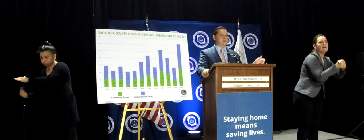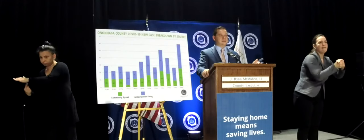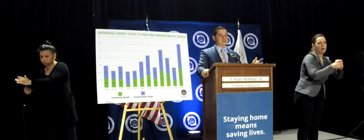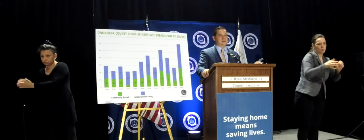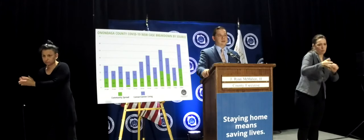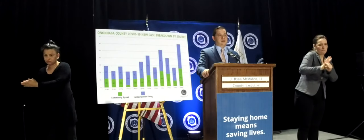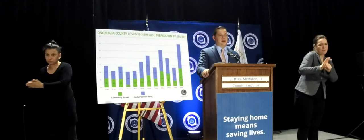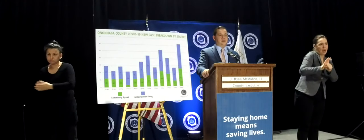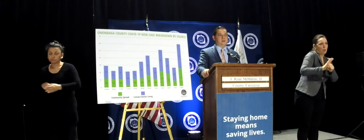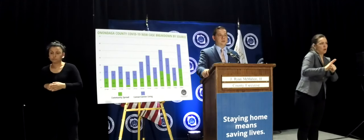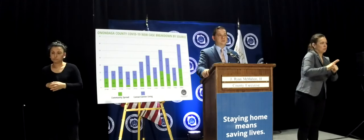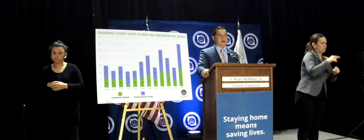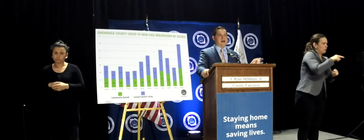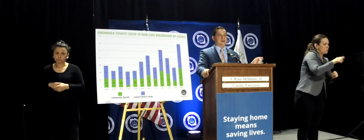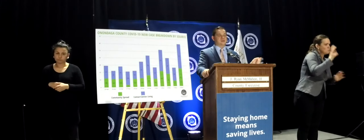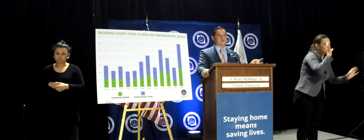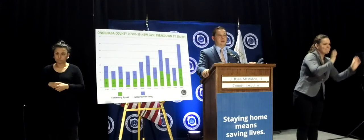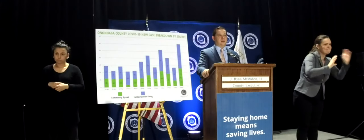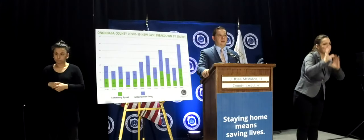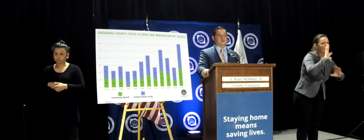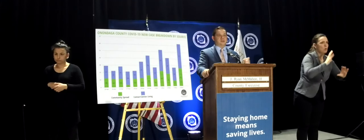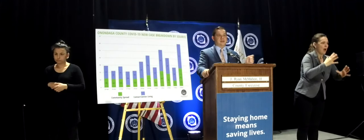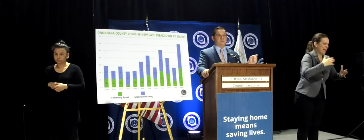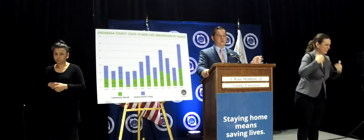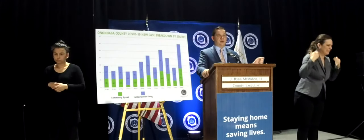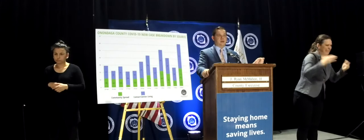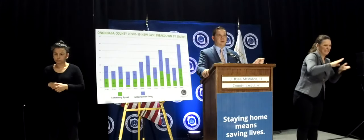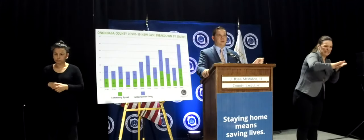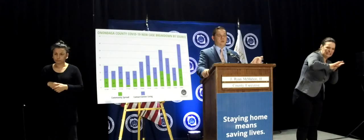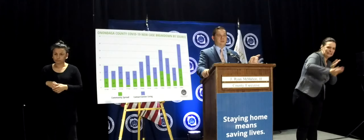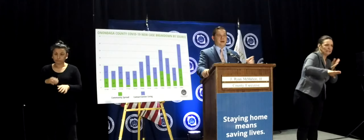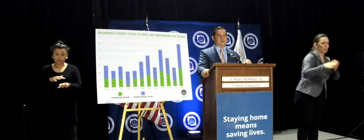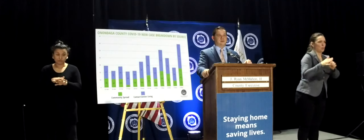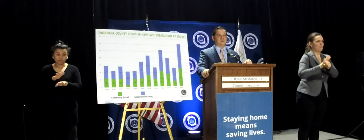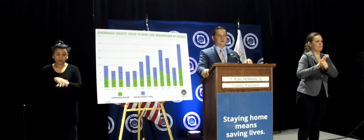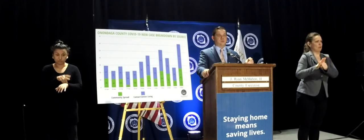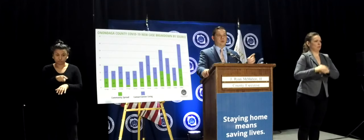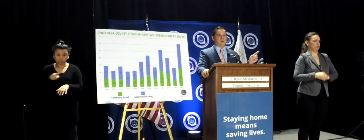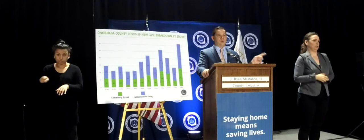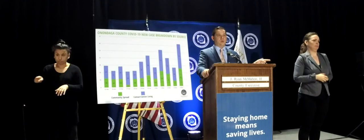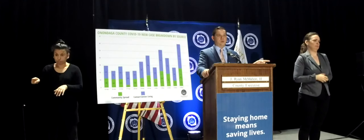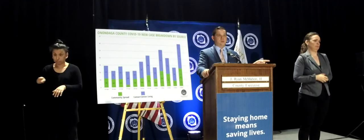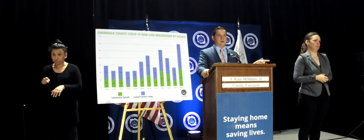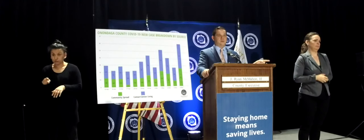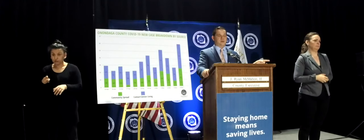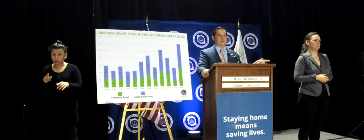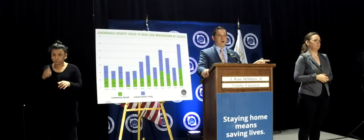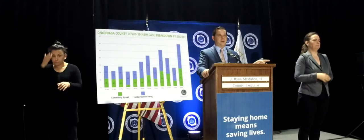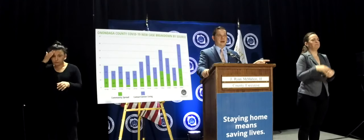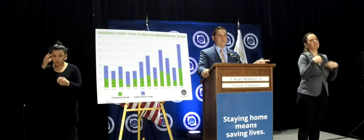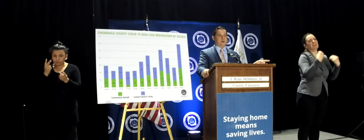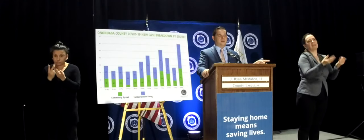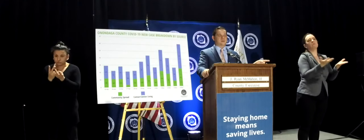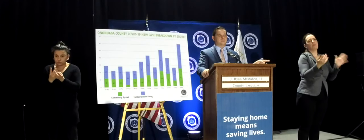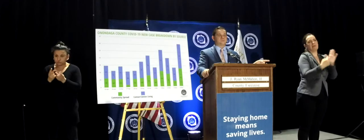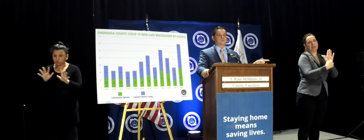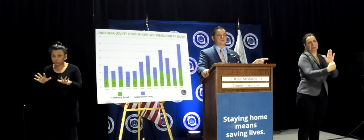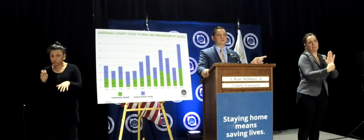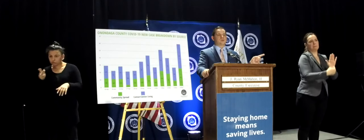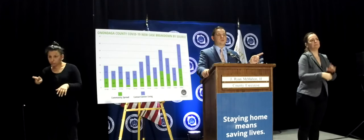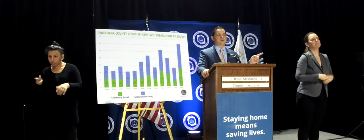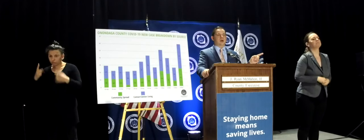asymptomatic tests in these pockets. I'll give you an example. We got an email. We had a positive from, they lived in an apartment